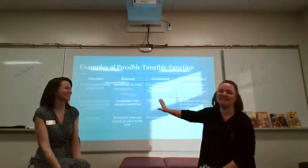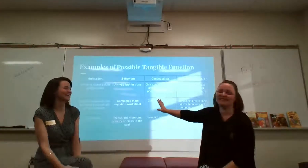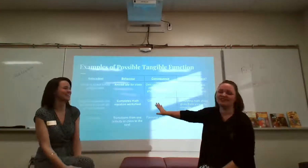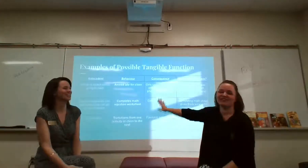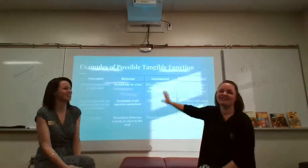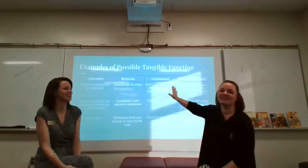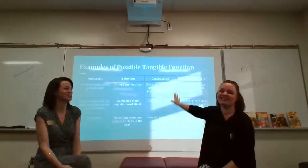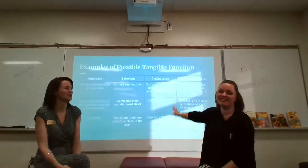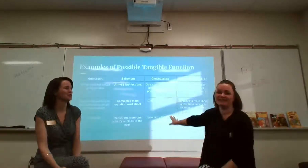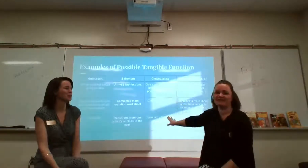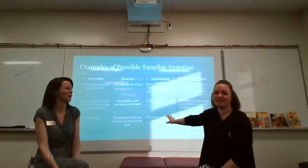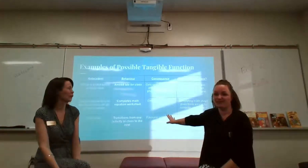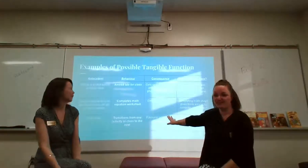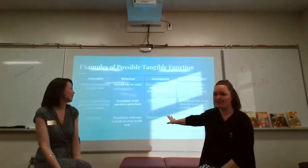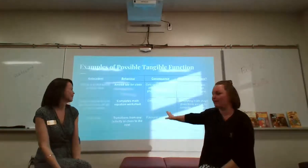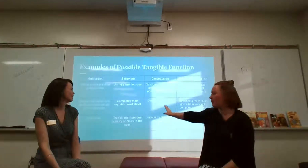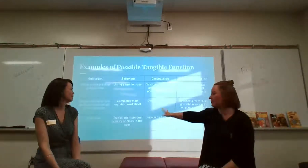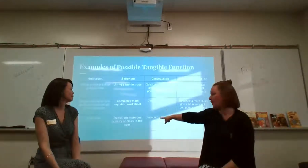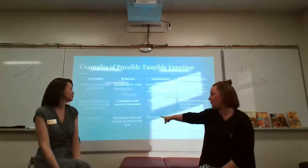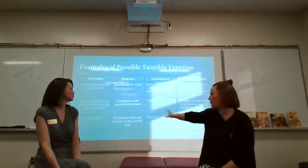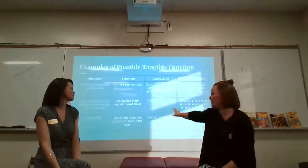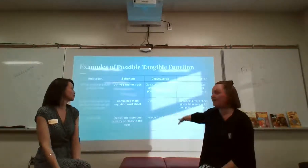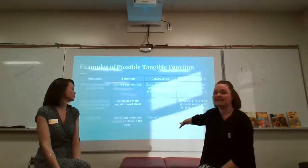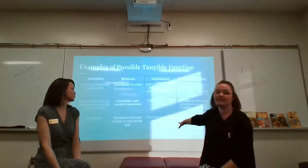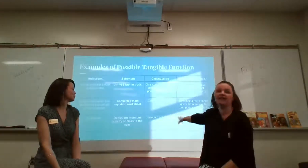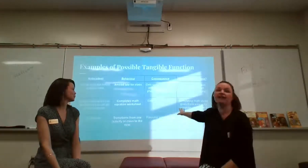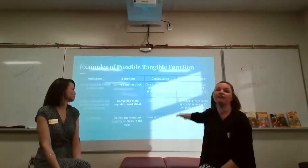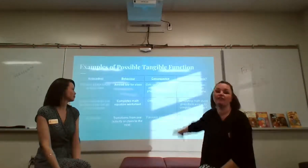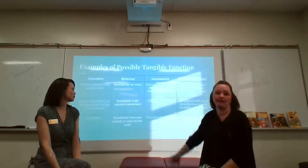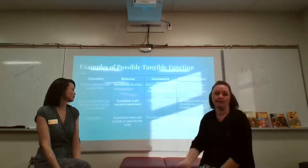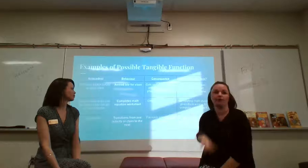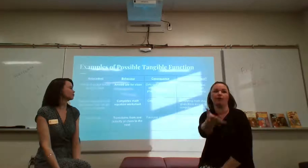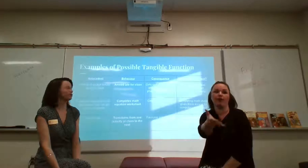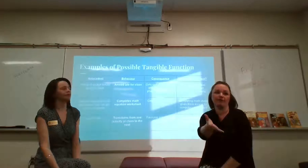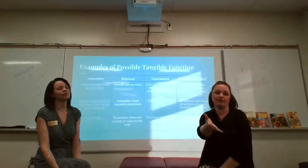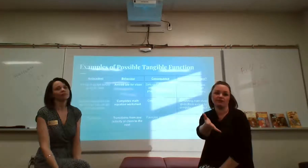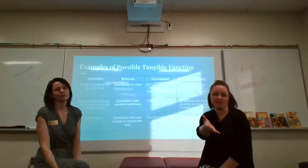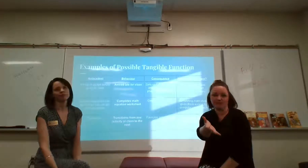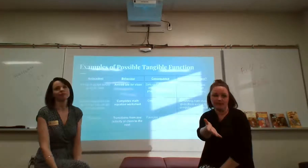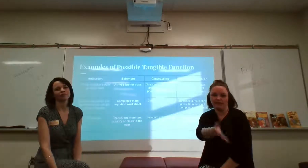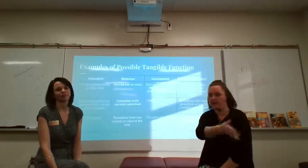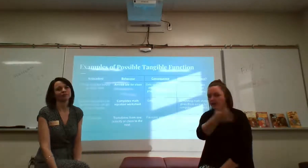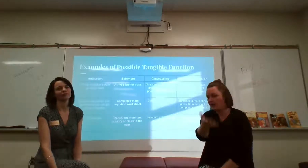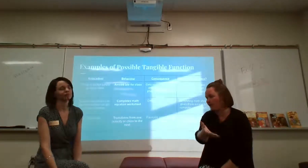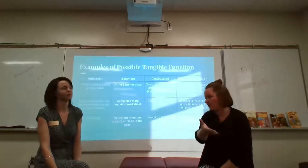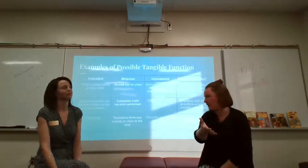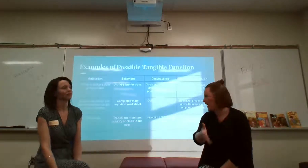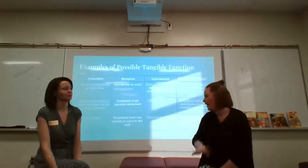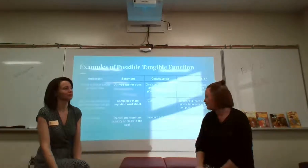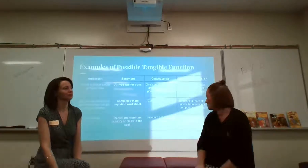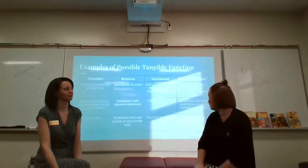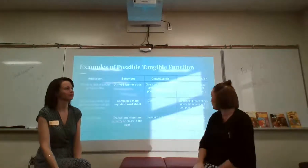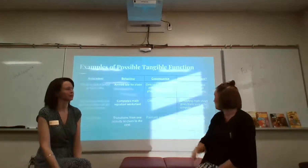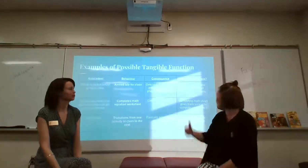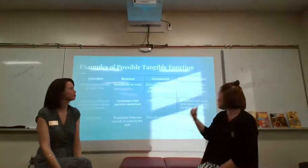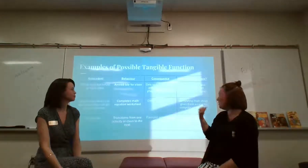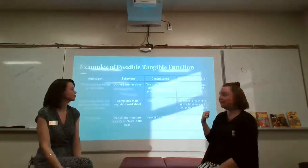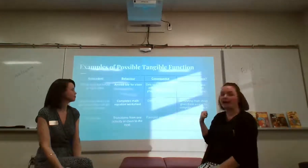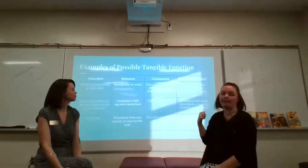So transitioning them to circle time would be easier if they were arriving to their favorite song or activity at circle. So what's happening